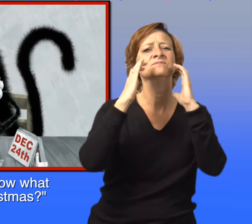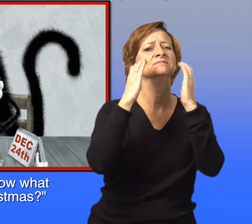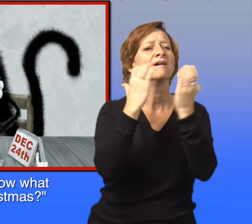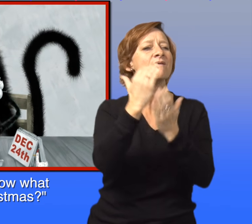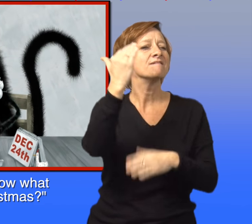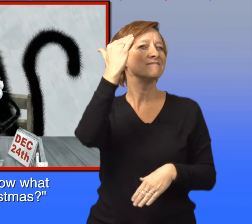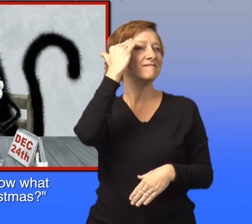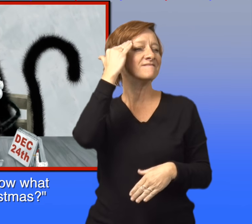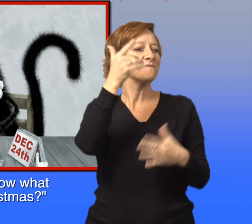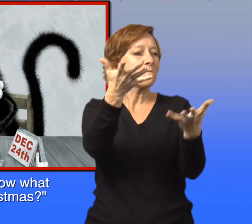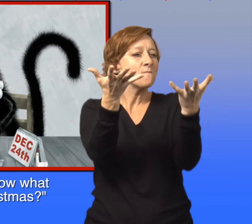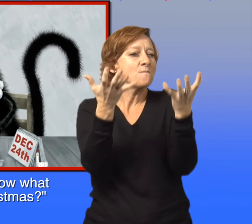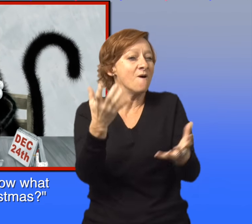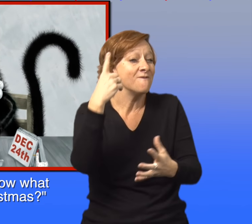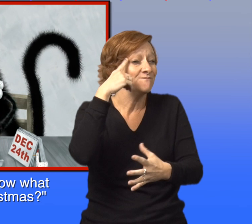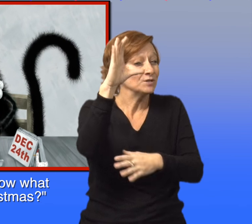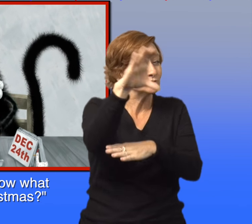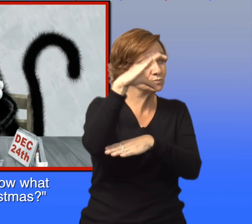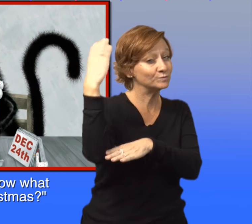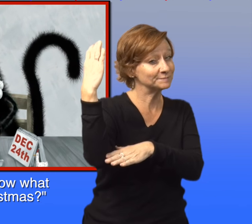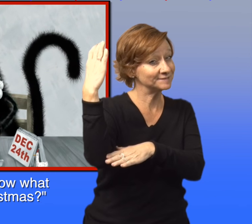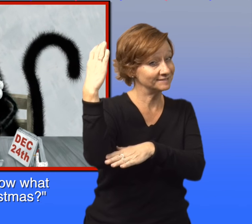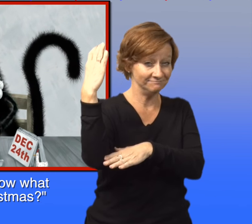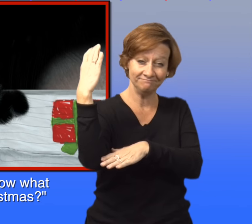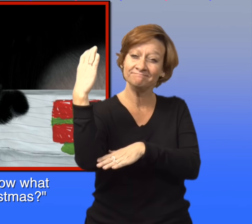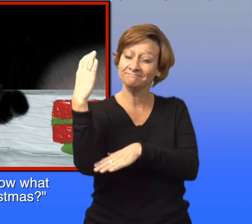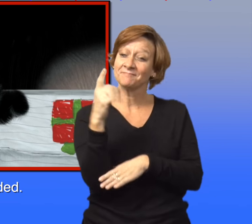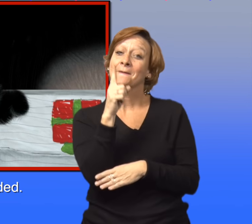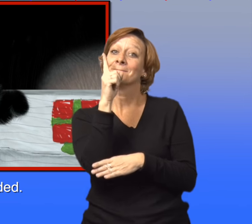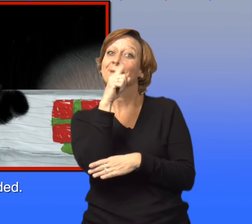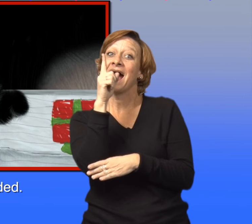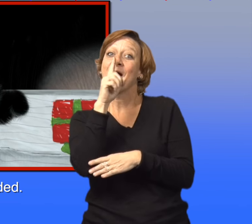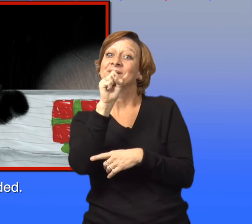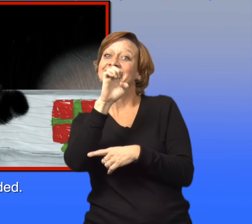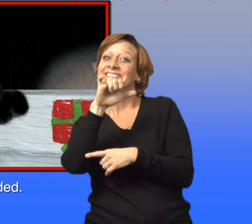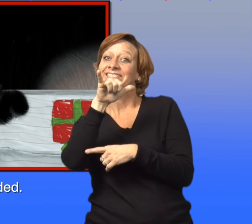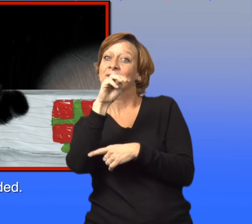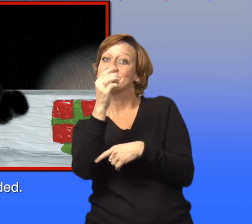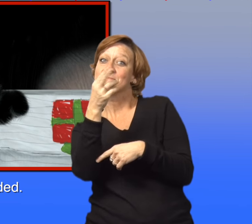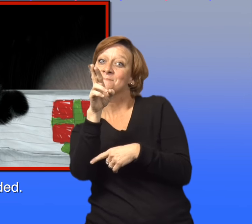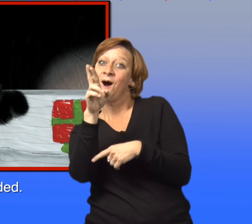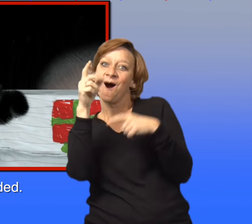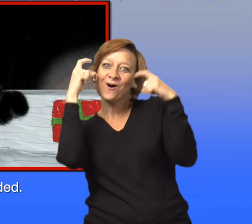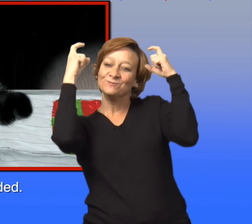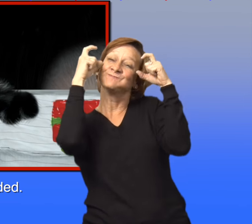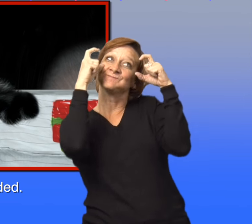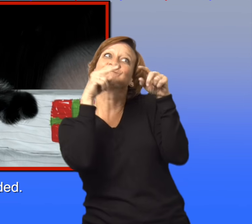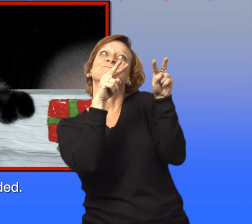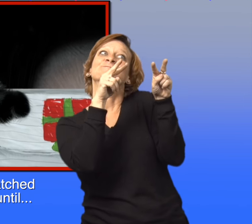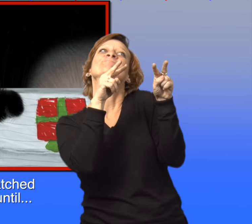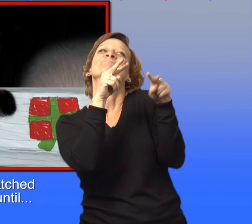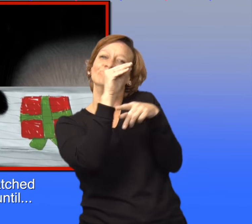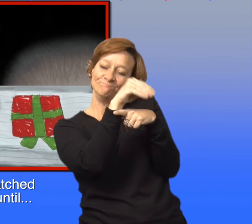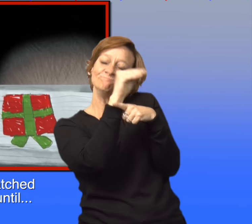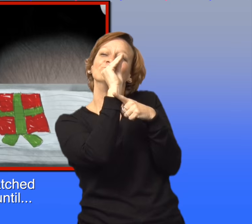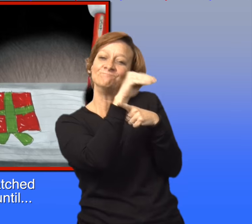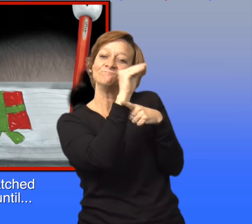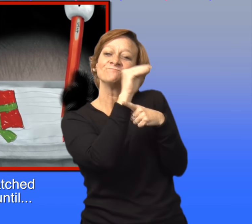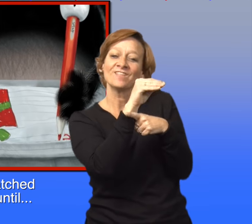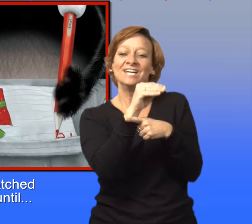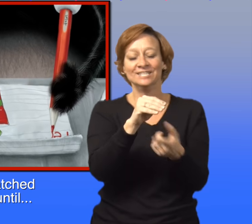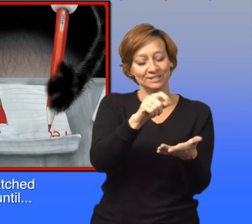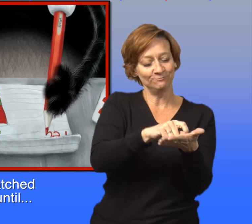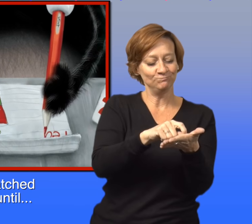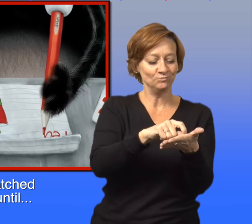How else will he know what to bring you for Christmas? Seymour nodded. Splat's